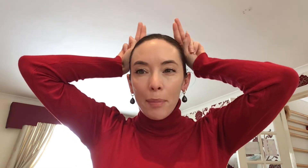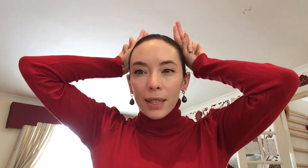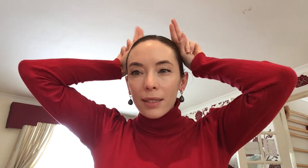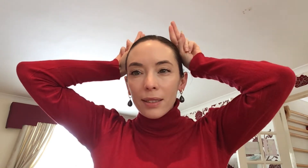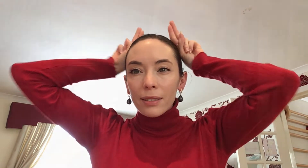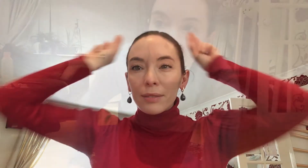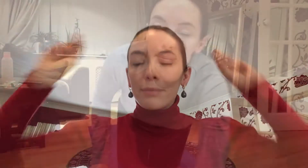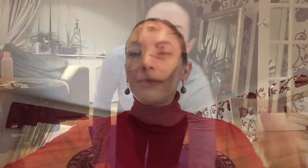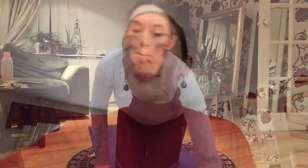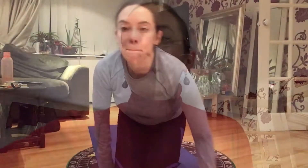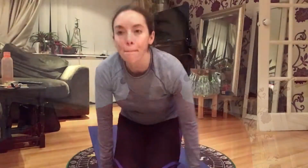Rabbit.